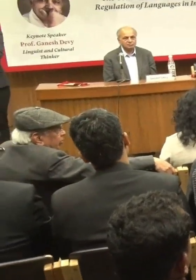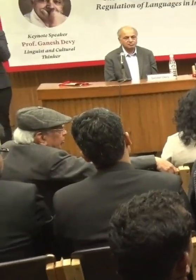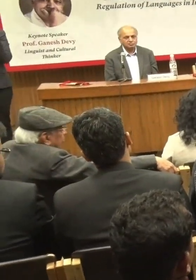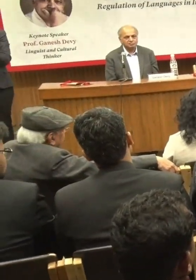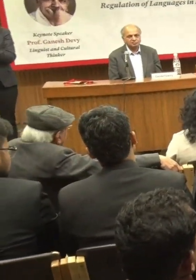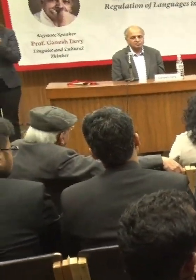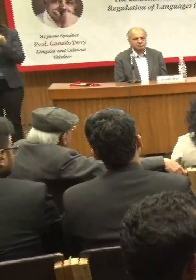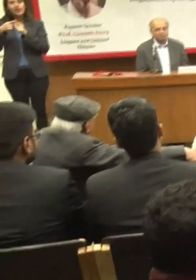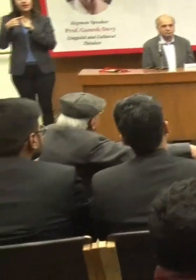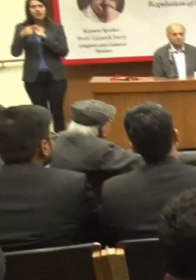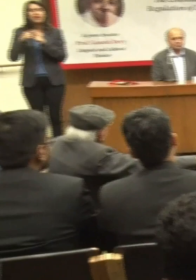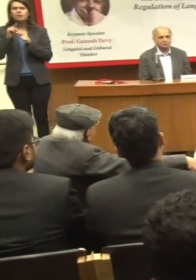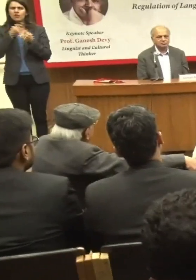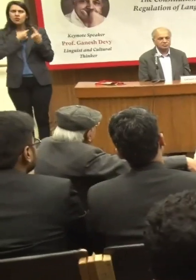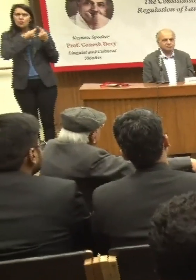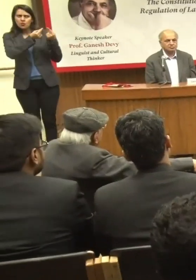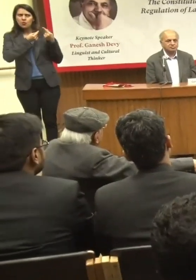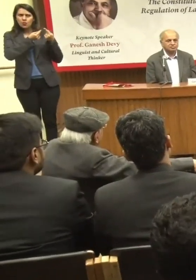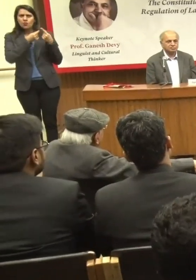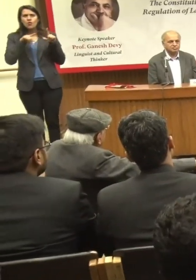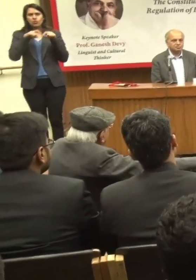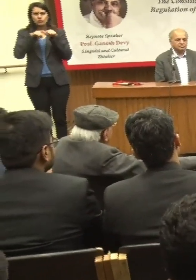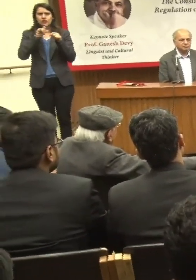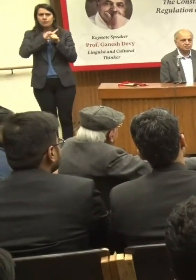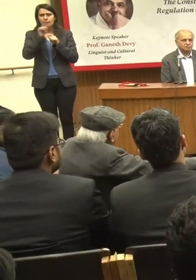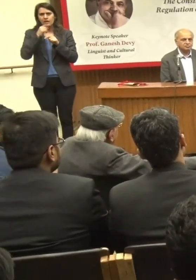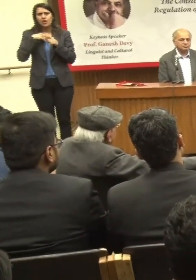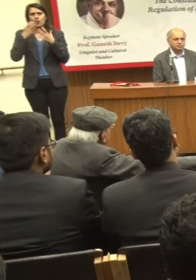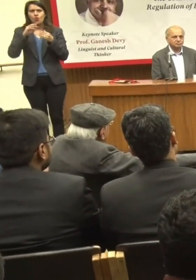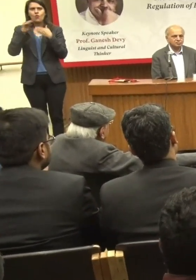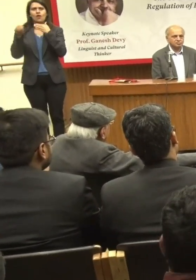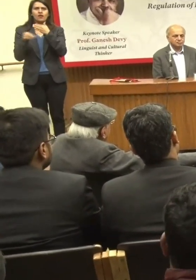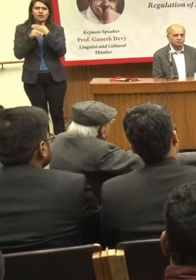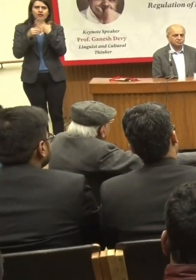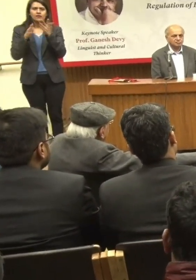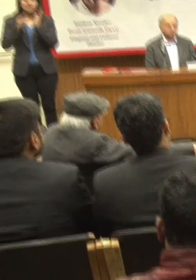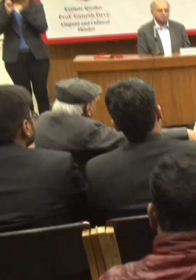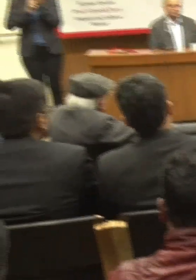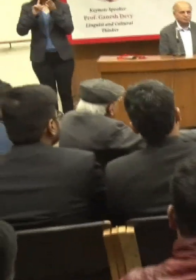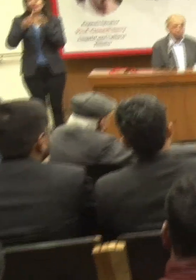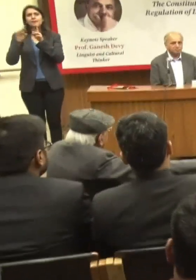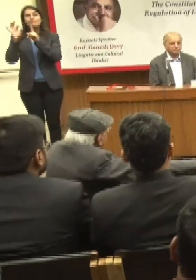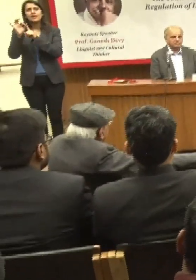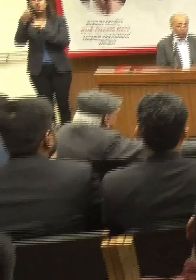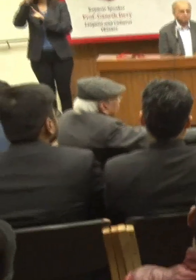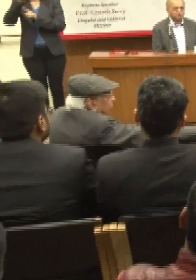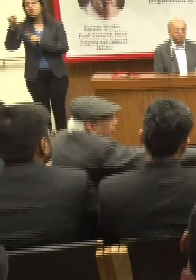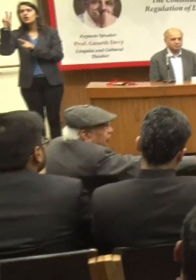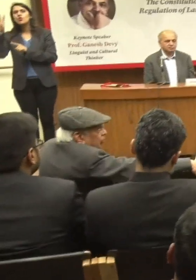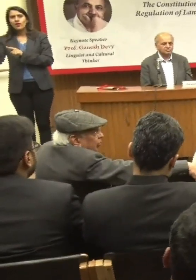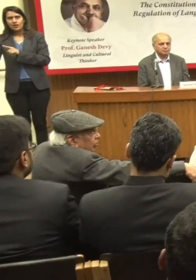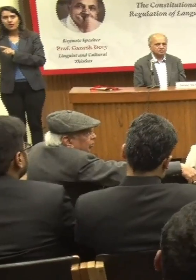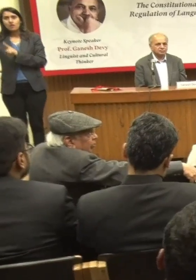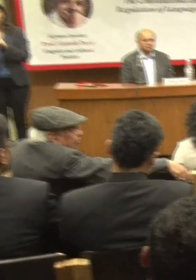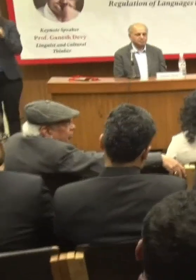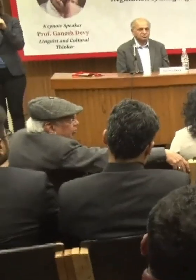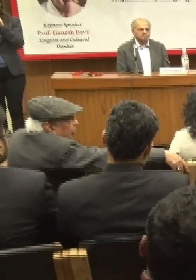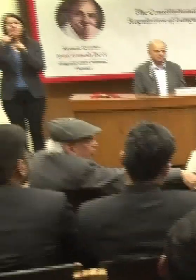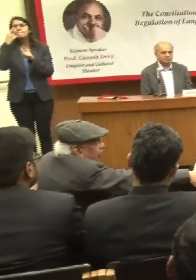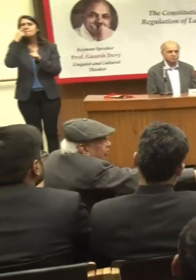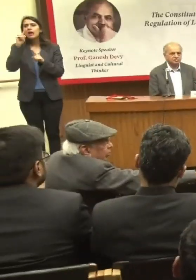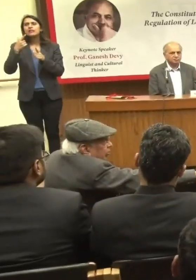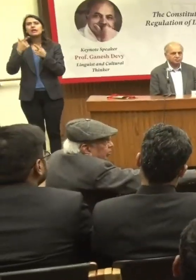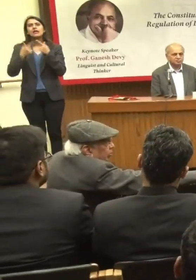actually my question was very similar, but I just wanted to add to that question about the NEP 2020 and the sort of focus on mother tongue